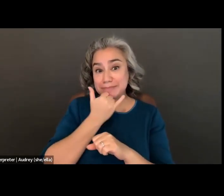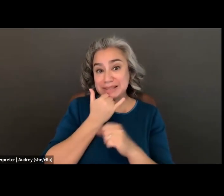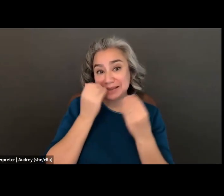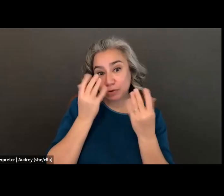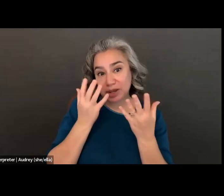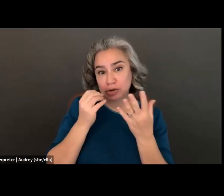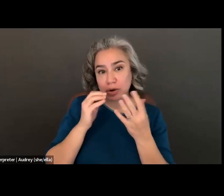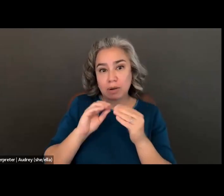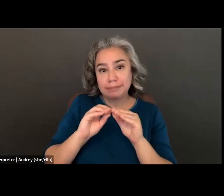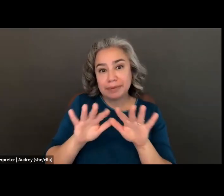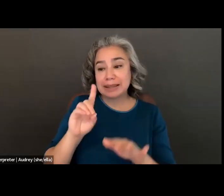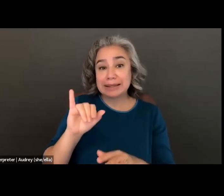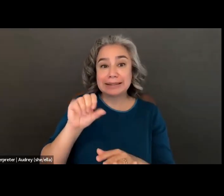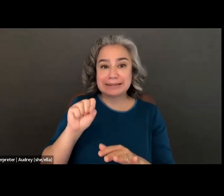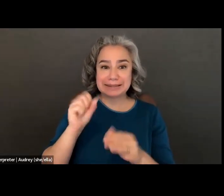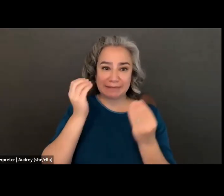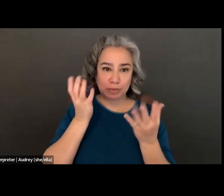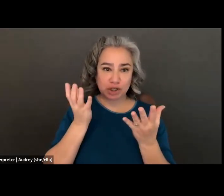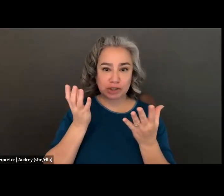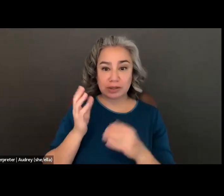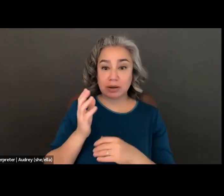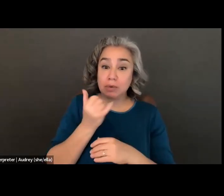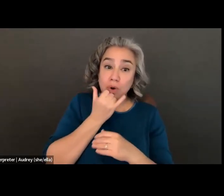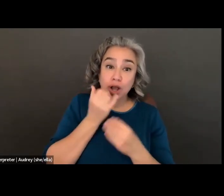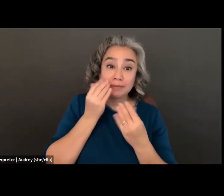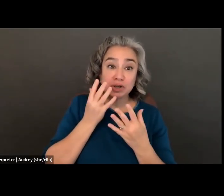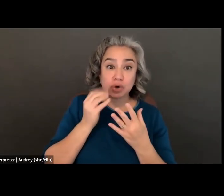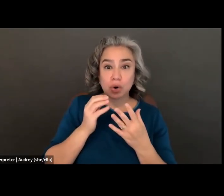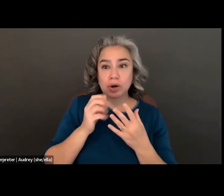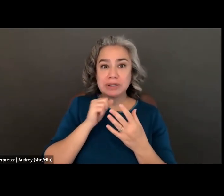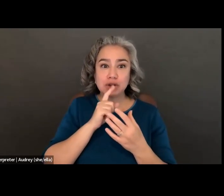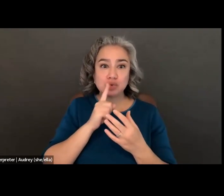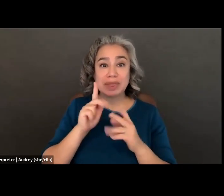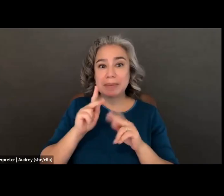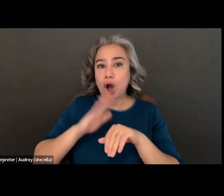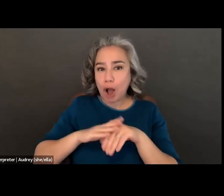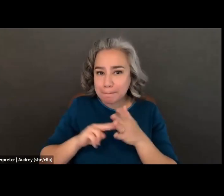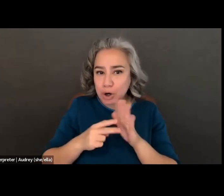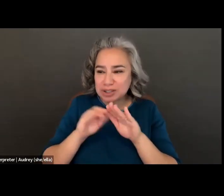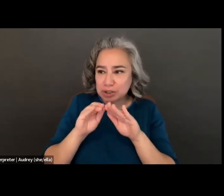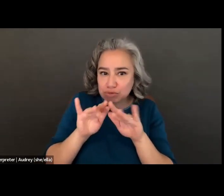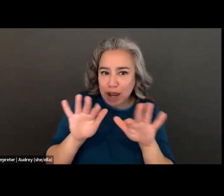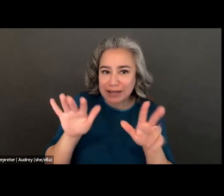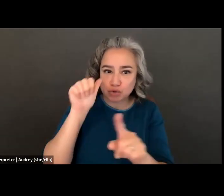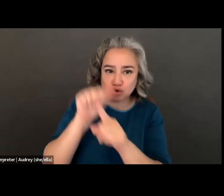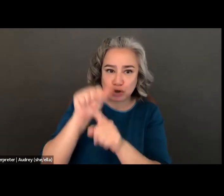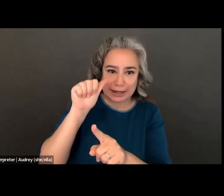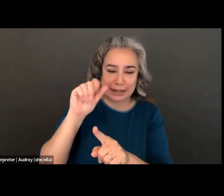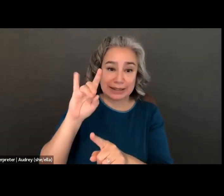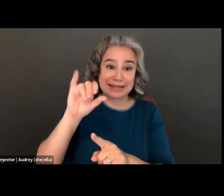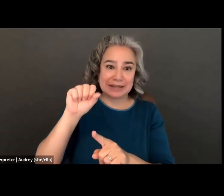disinformation. Disinformation is untrue or misleading info that people spread on purpose to trick other people. People